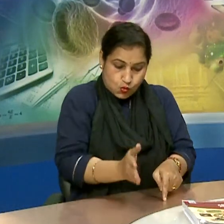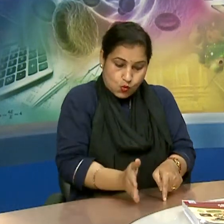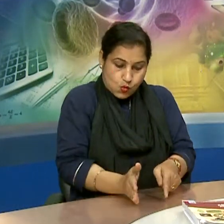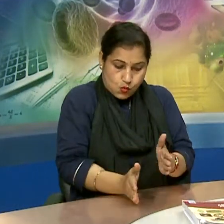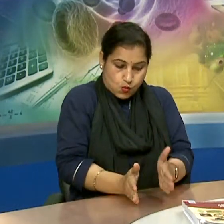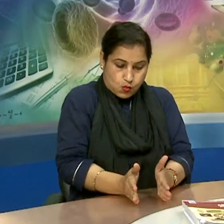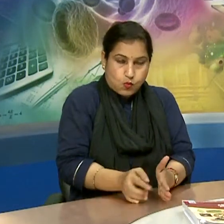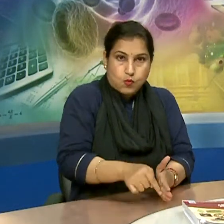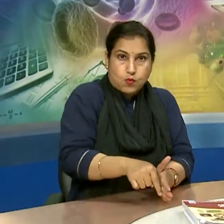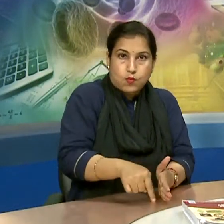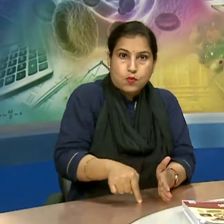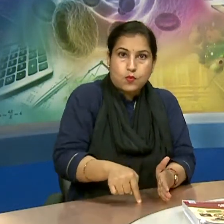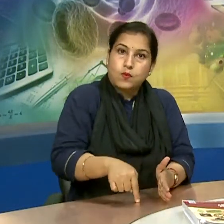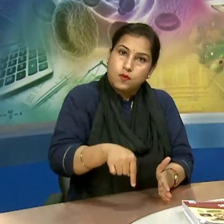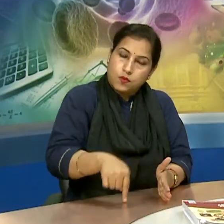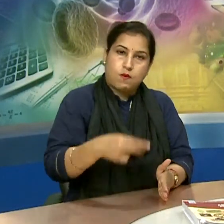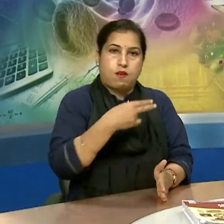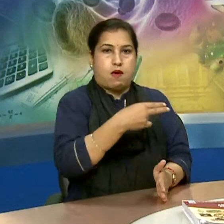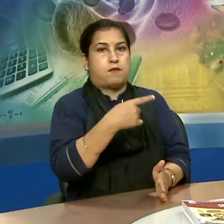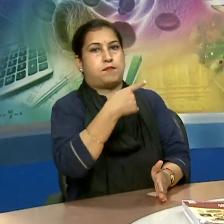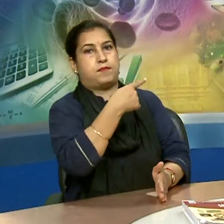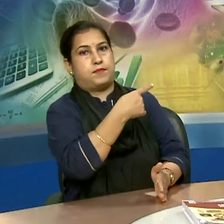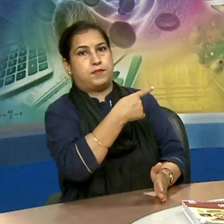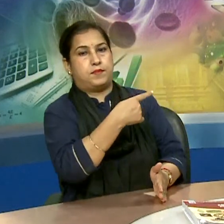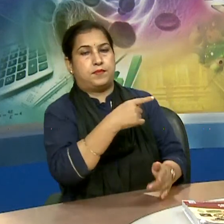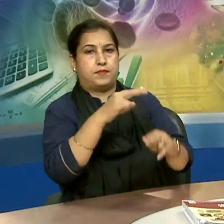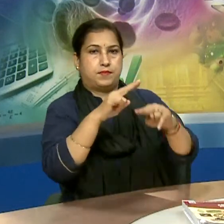Length of a foot.